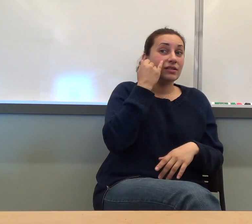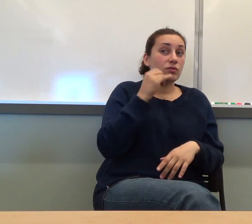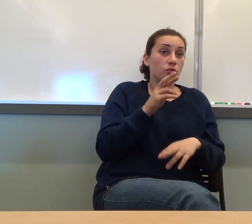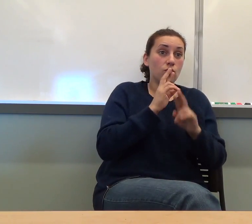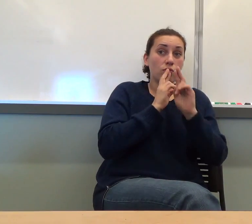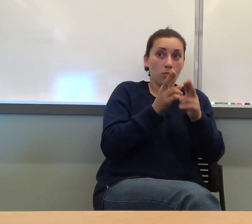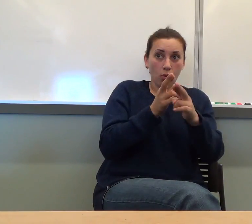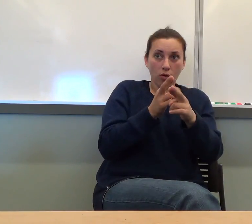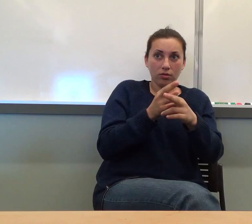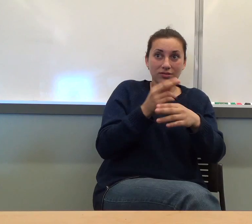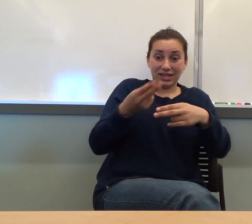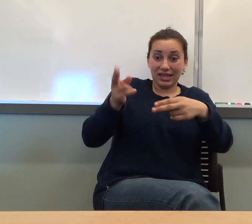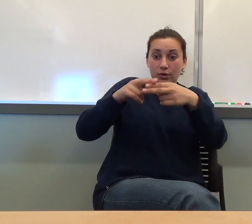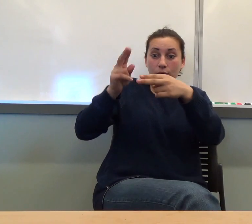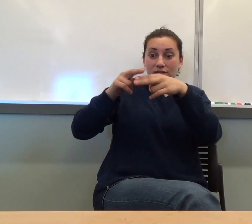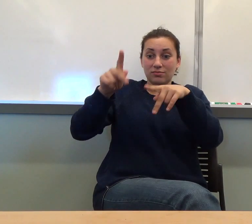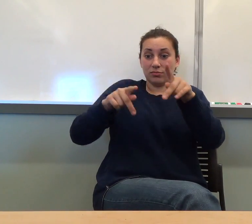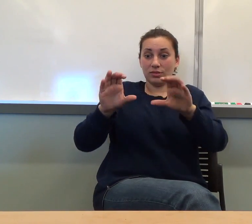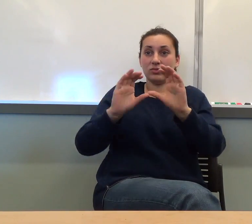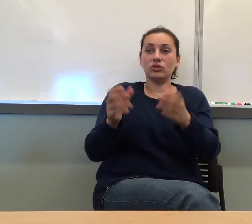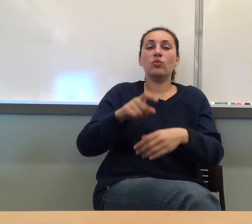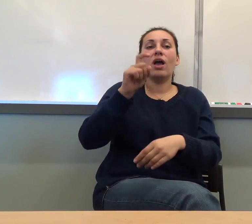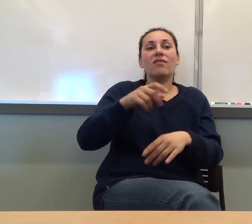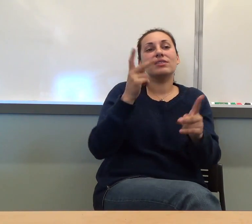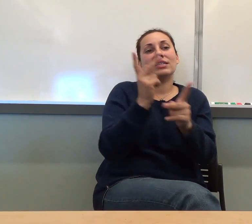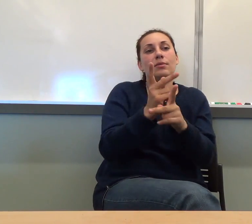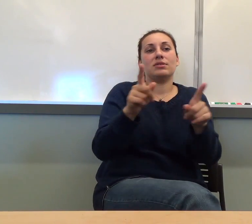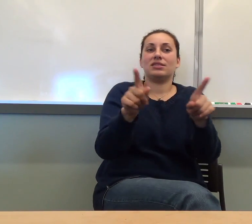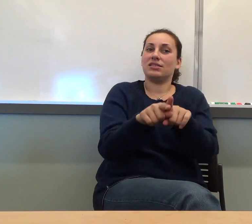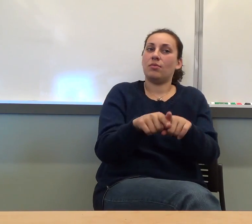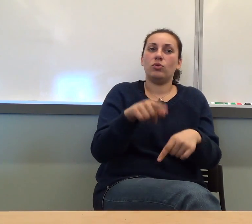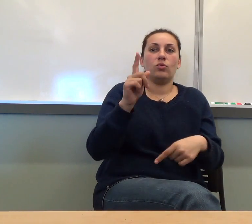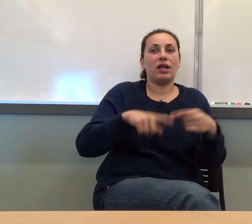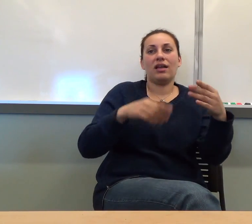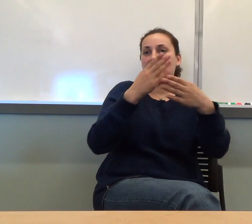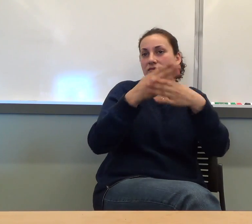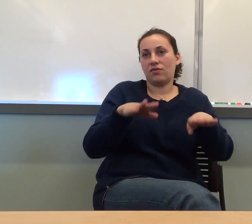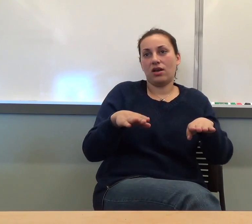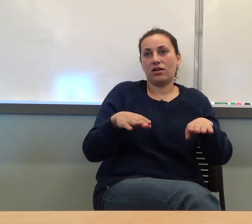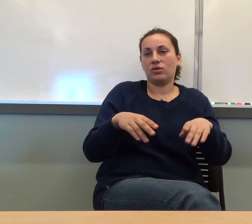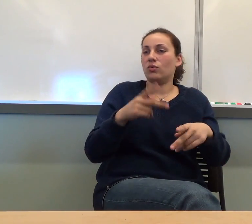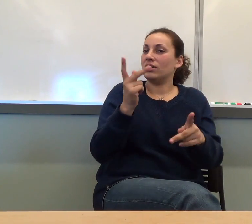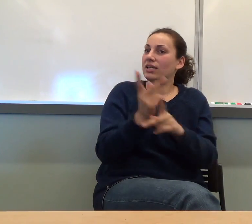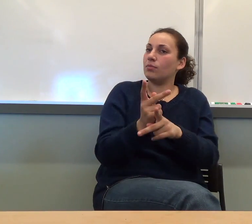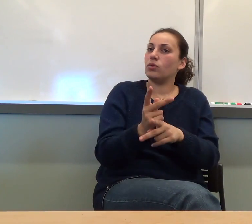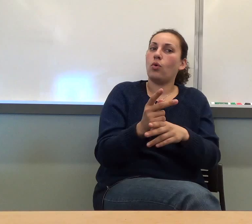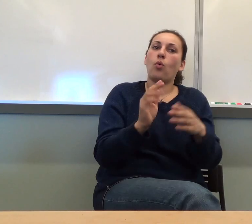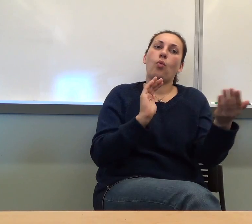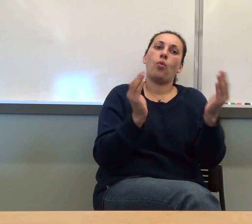ratio has to remain a ratio. It's got to remain a fraction with a numerator and a denominator. So you don't change it to another form.